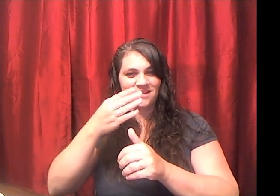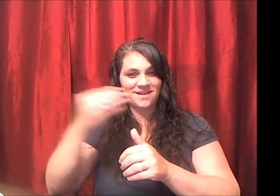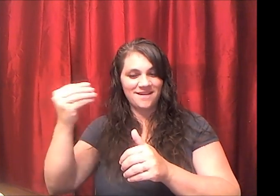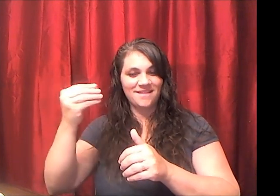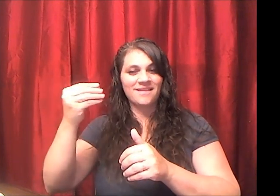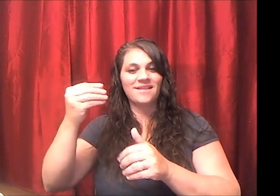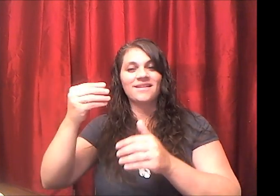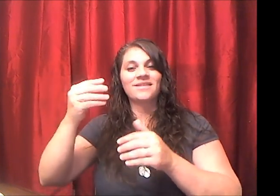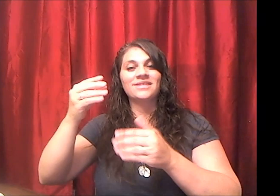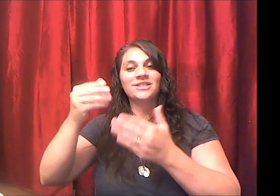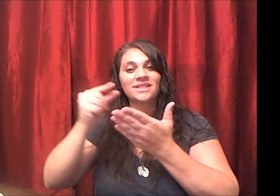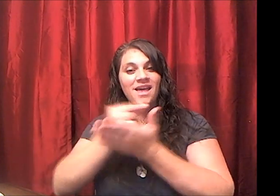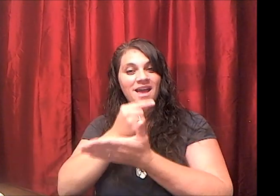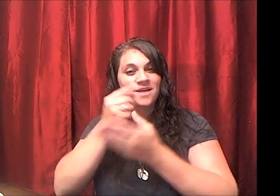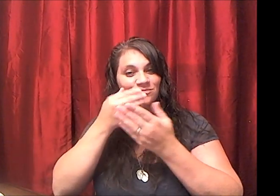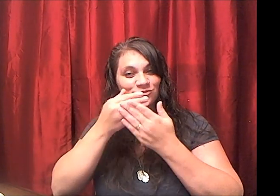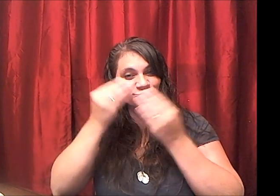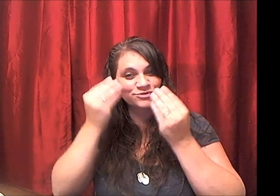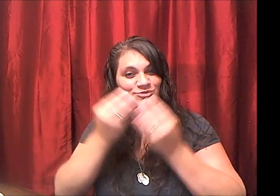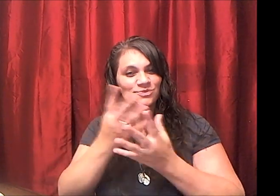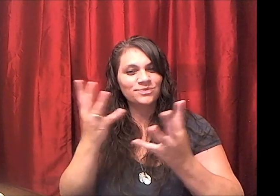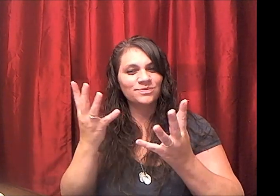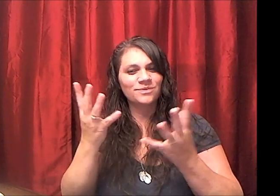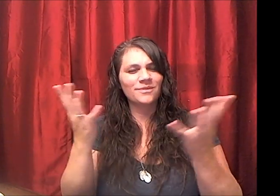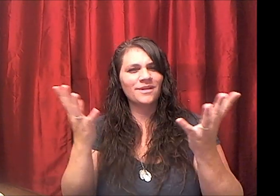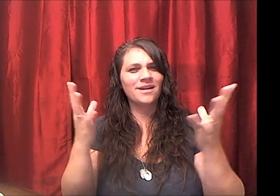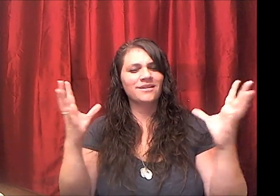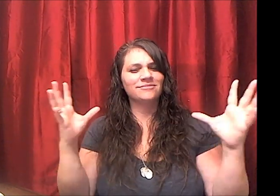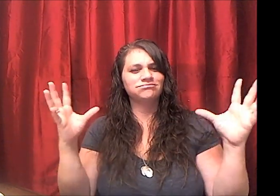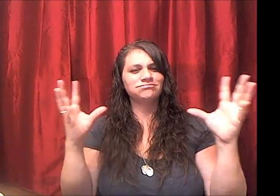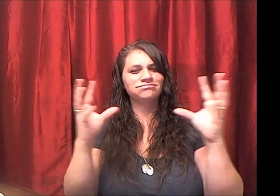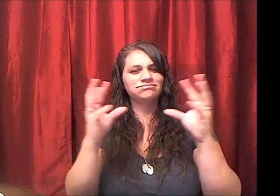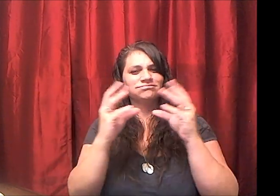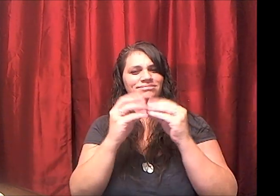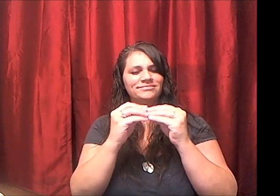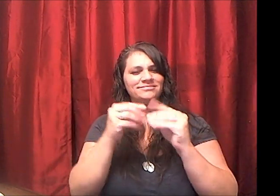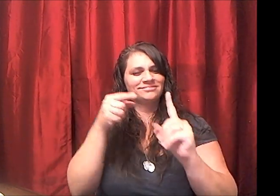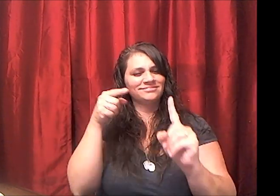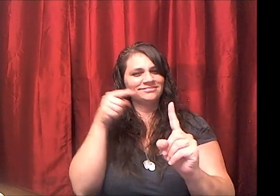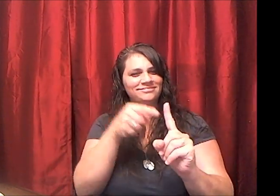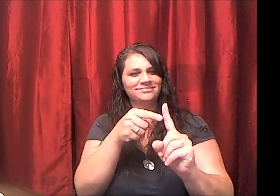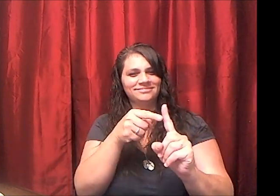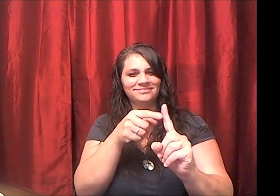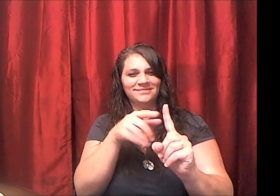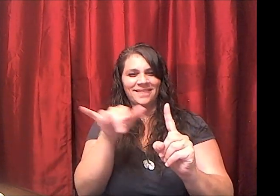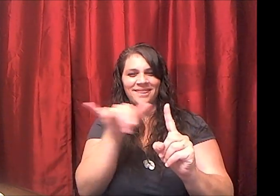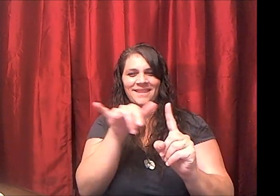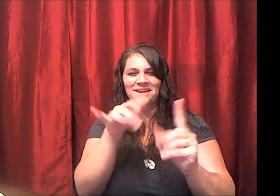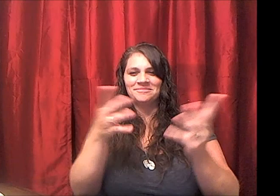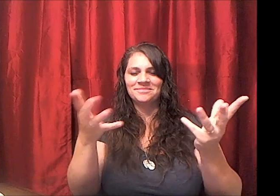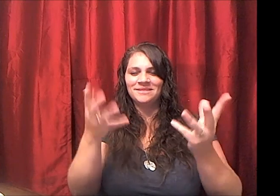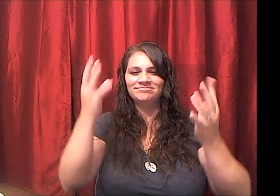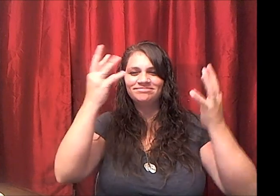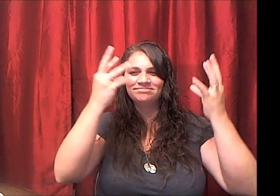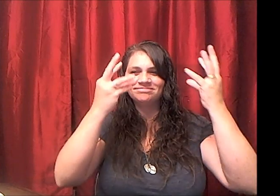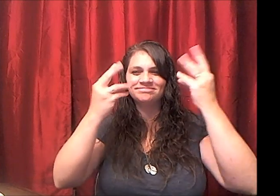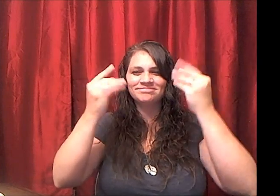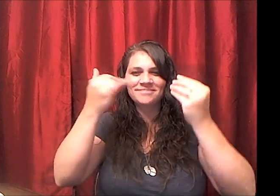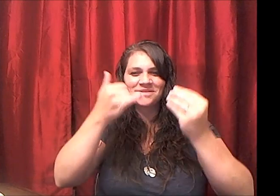Sorrento is so full of available features that there's something impressive in every direction you look. Look towards the fuel page, and you'll notice the class leading